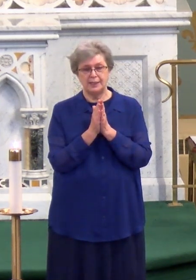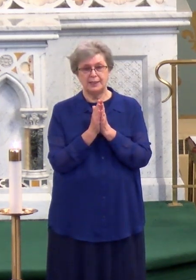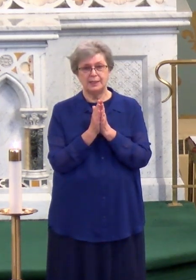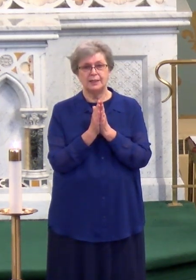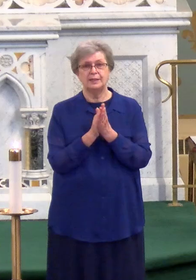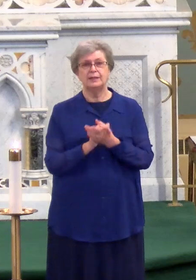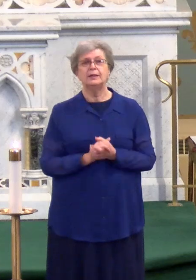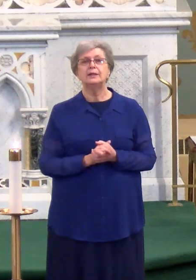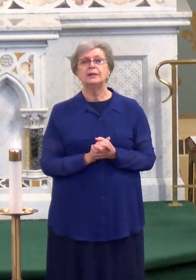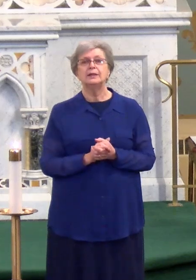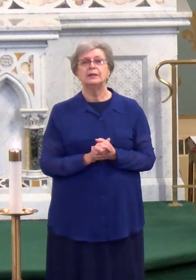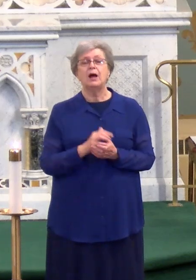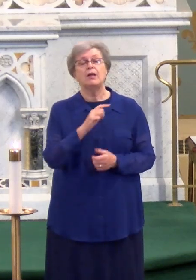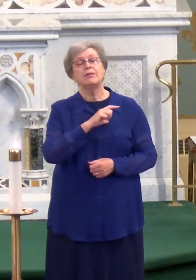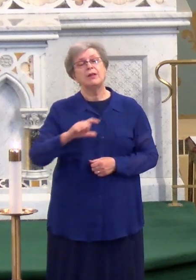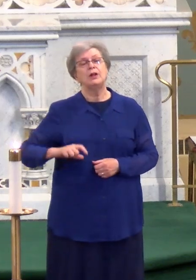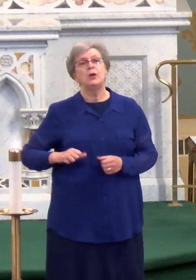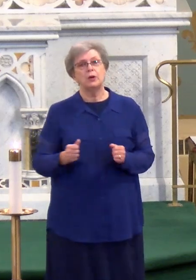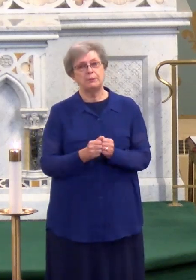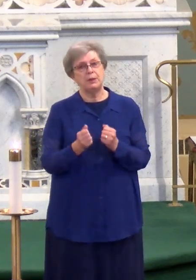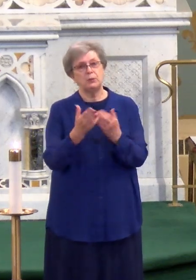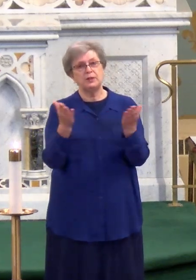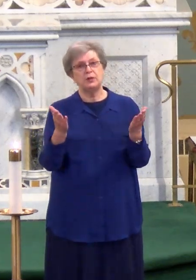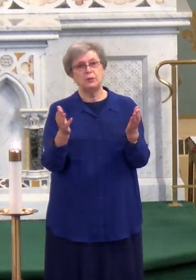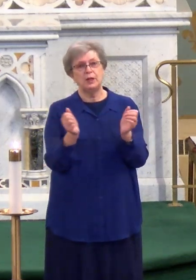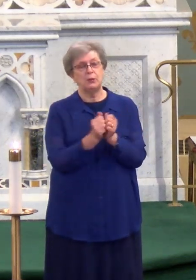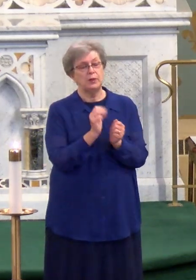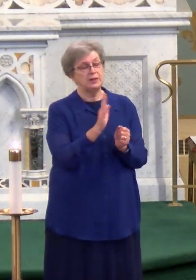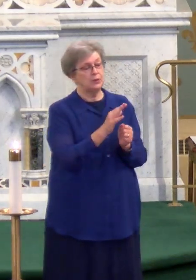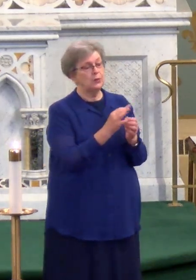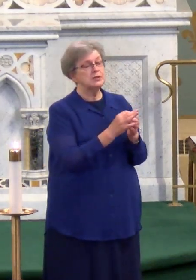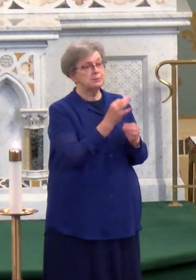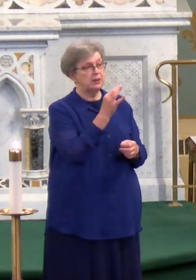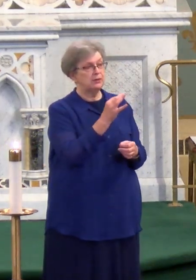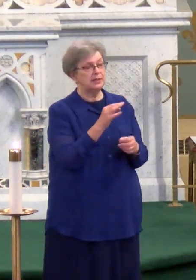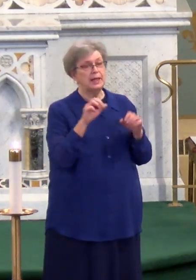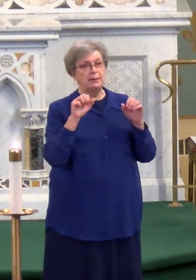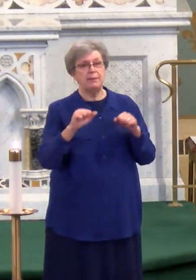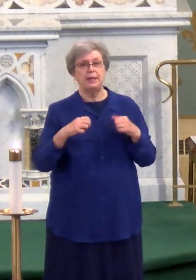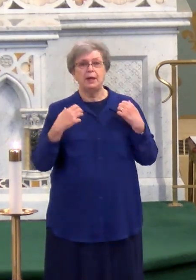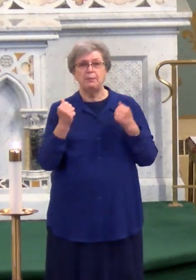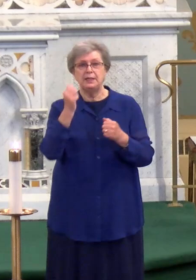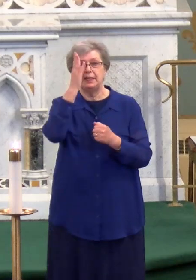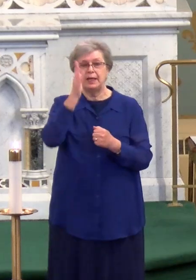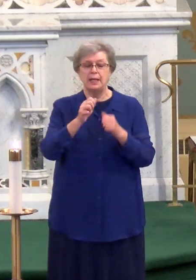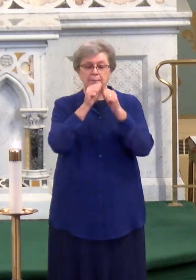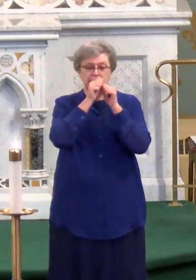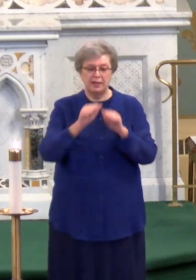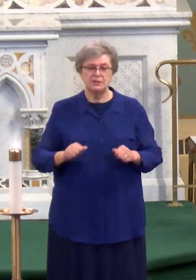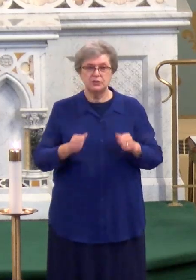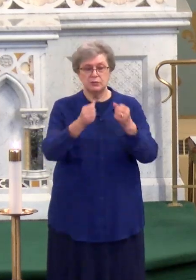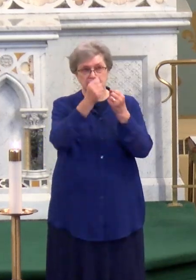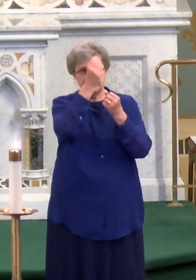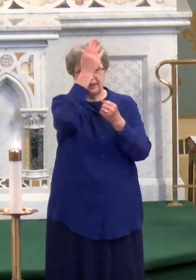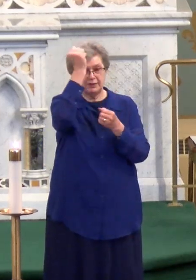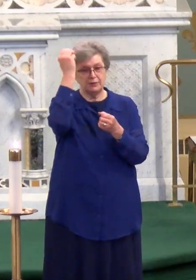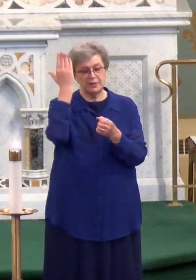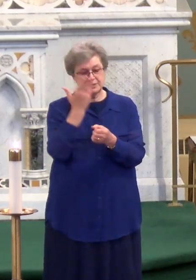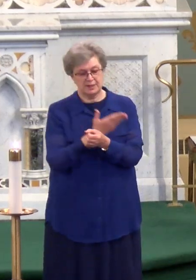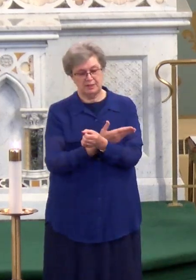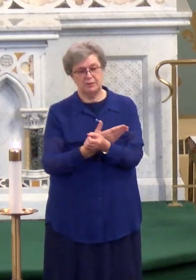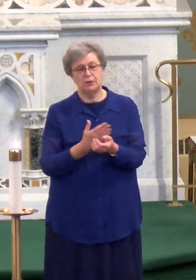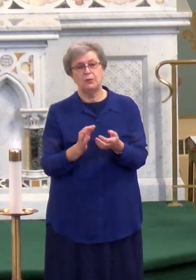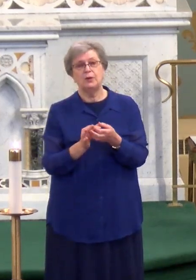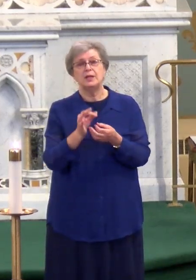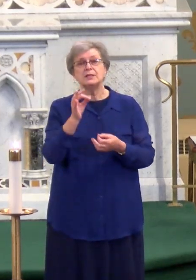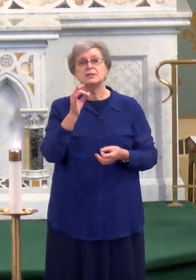Amen. The Lord be with you. May Almighty God bless you, the Father, and the Son, and